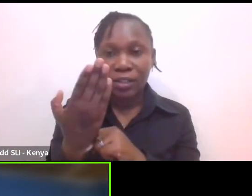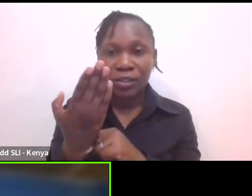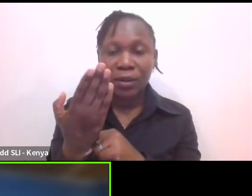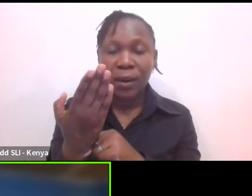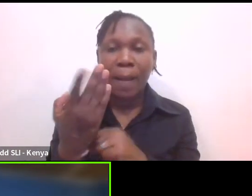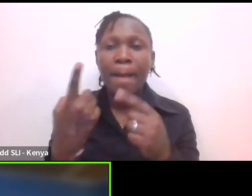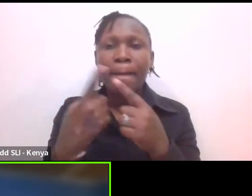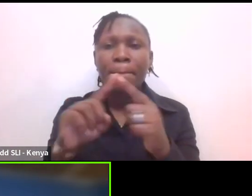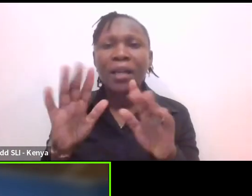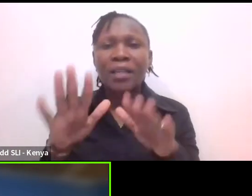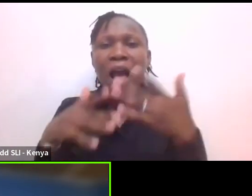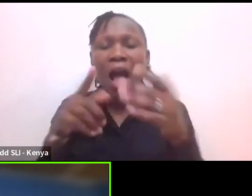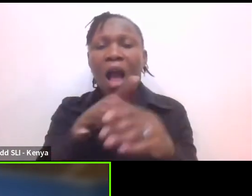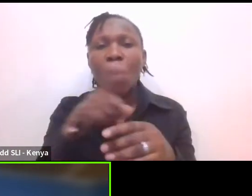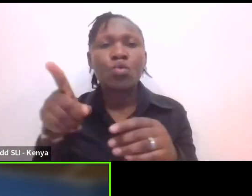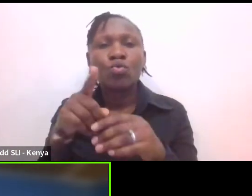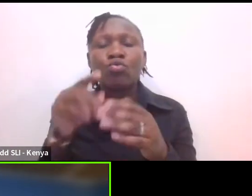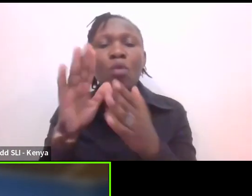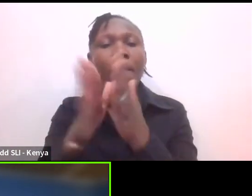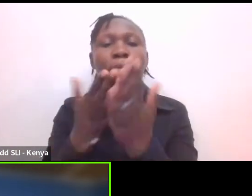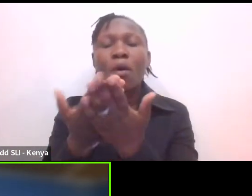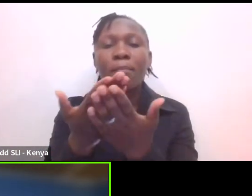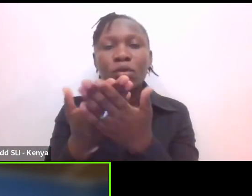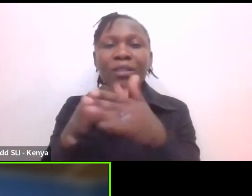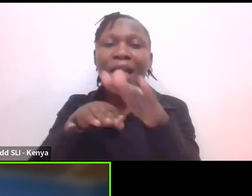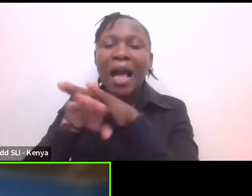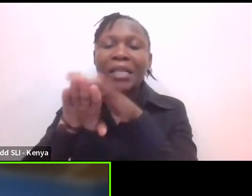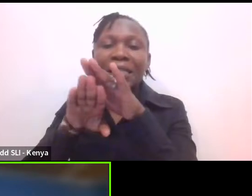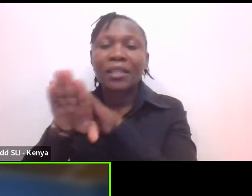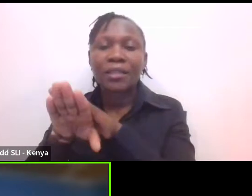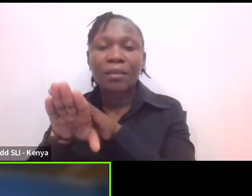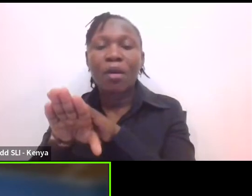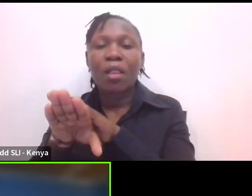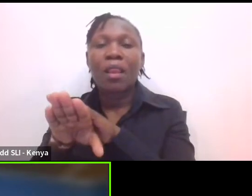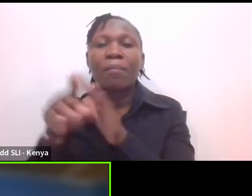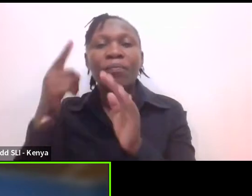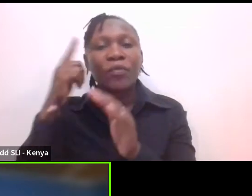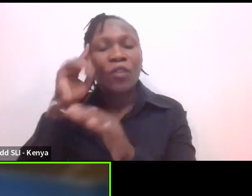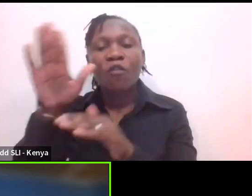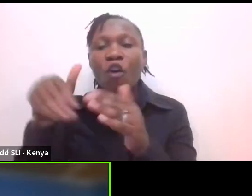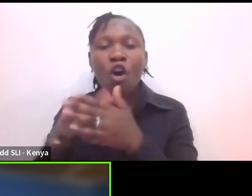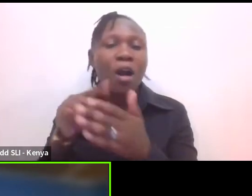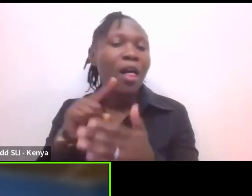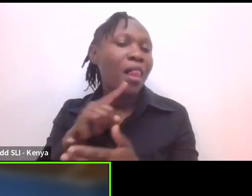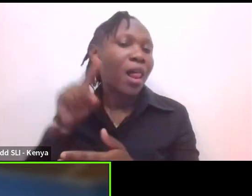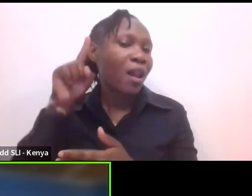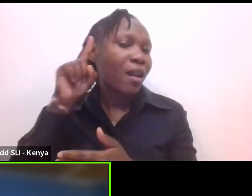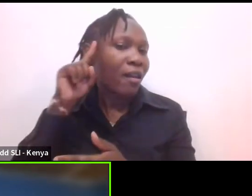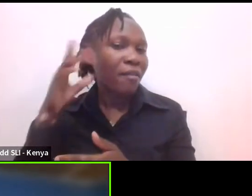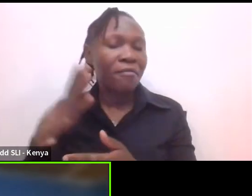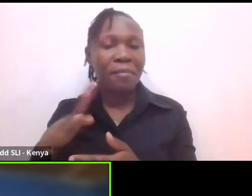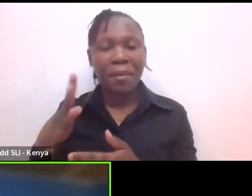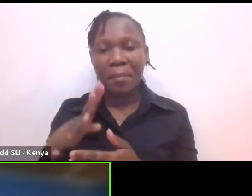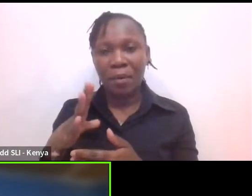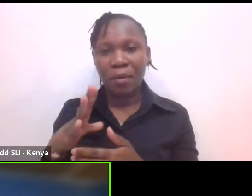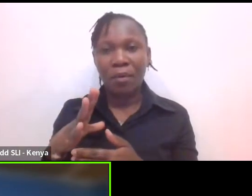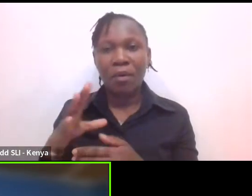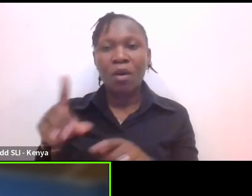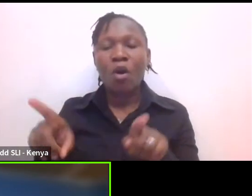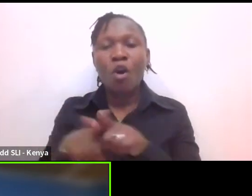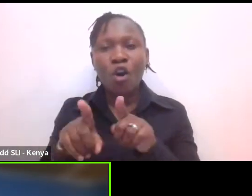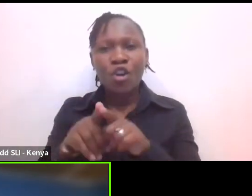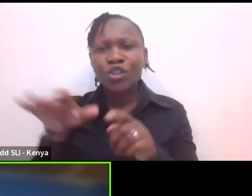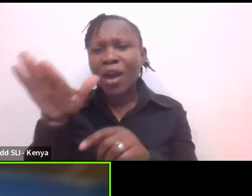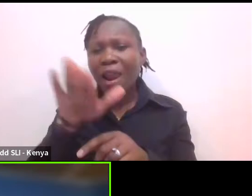you propose accessibility for all deaf people, especially my big question is with music